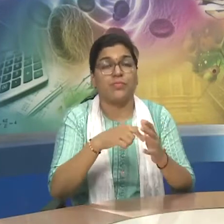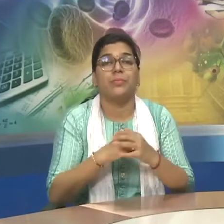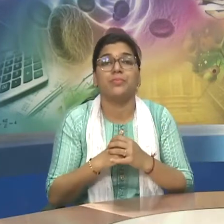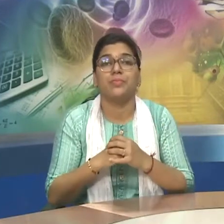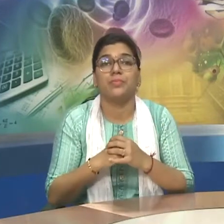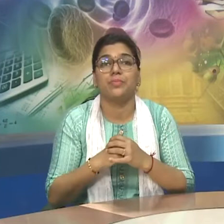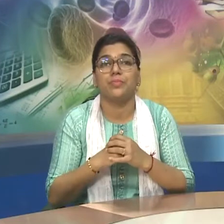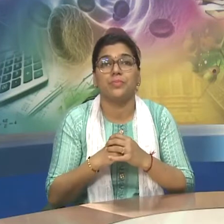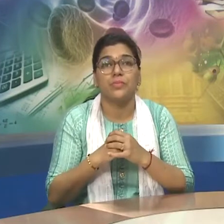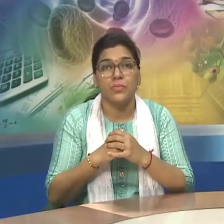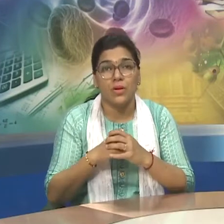and